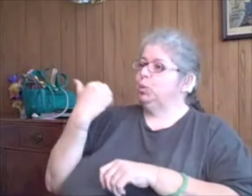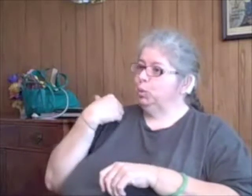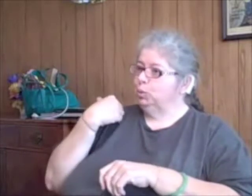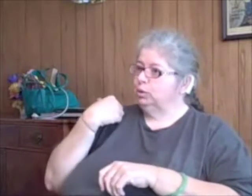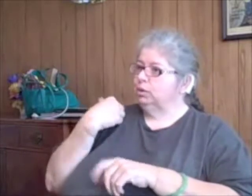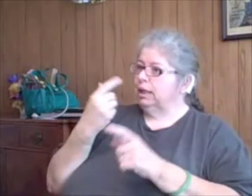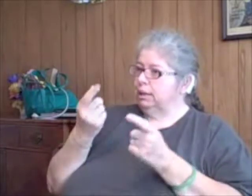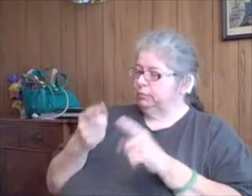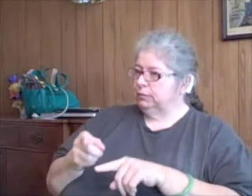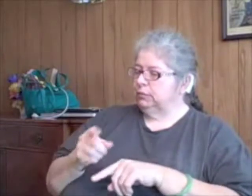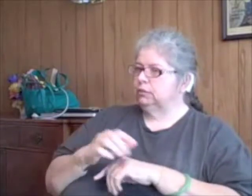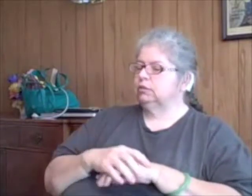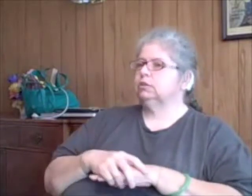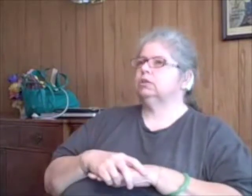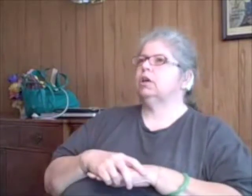That was over 50 years ago.